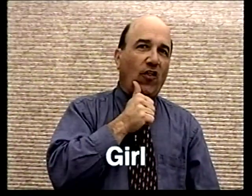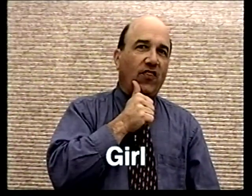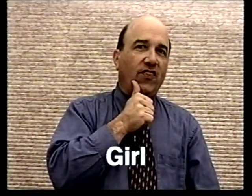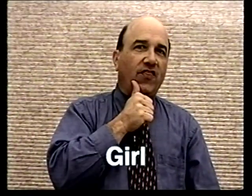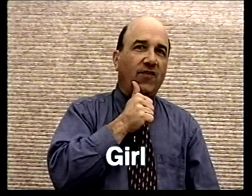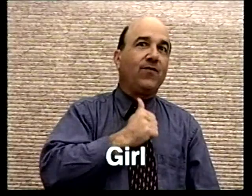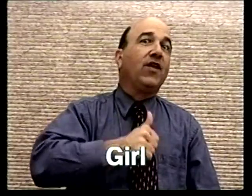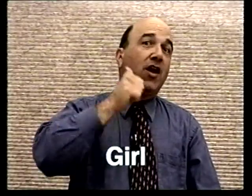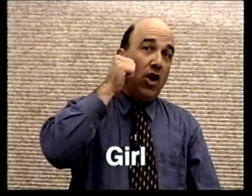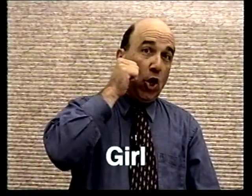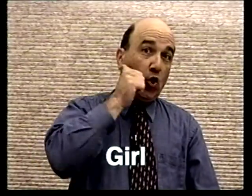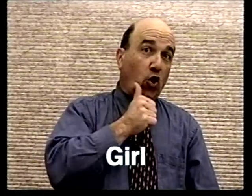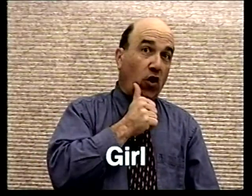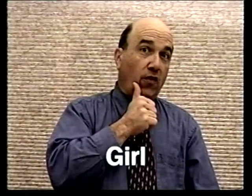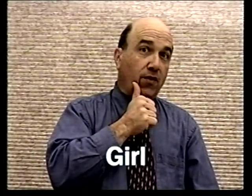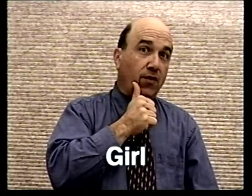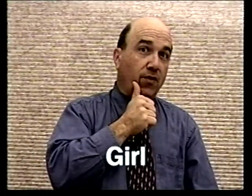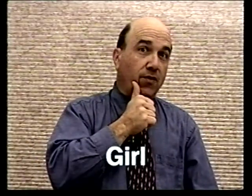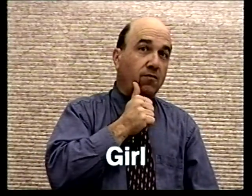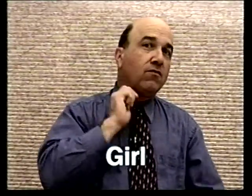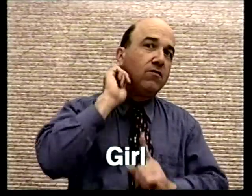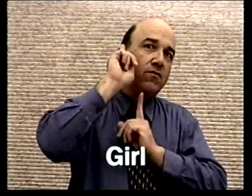Girl, girl,